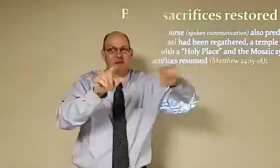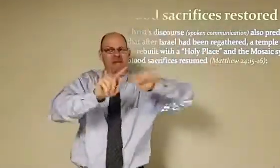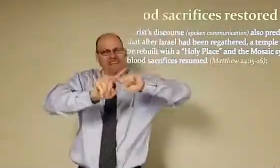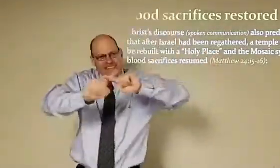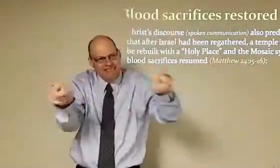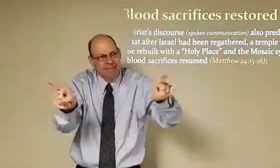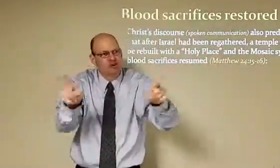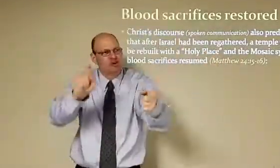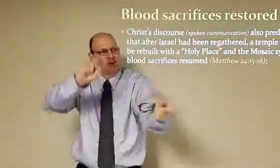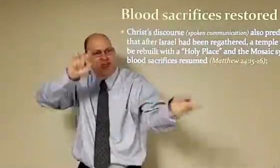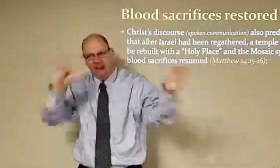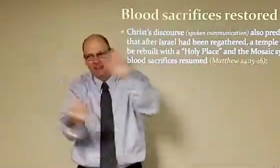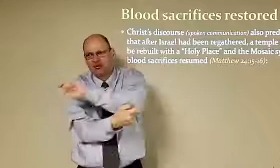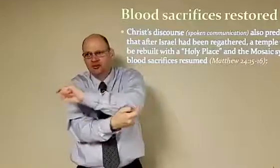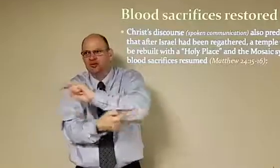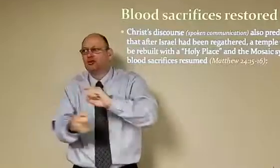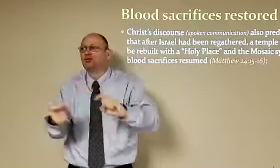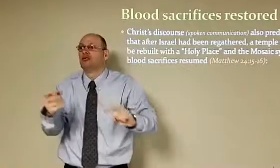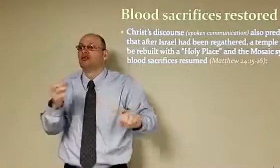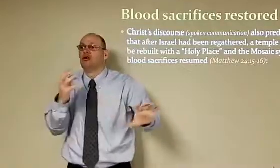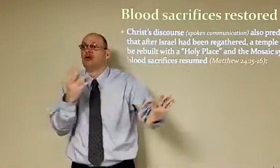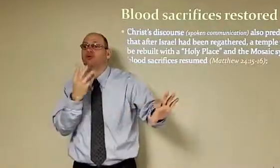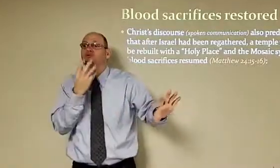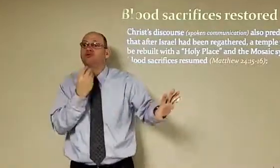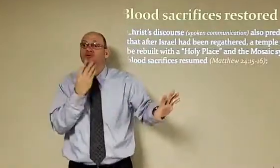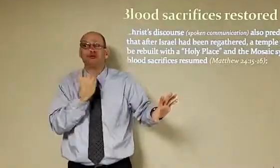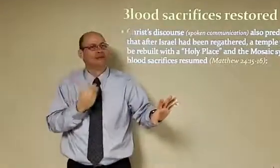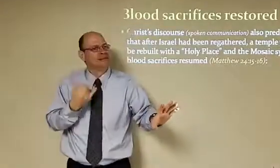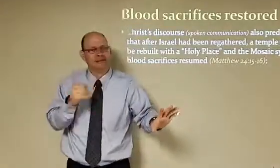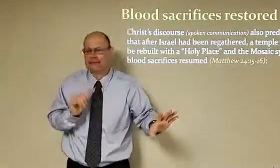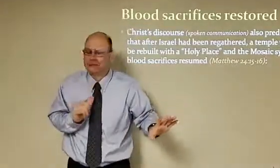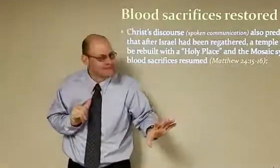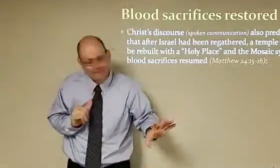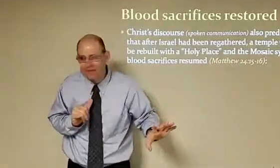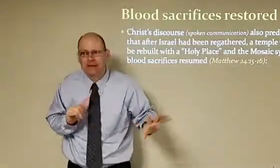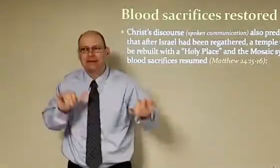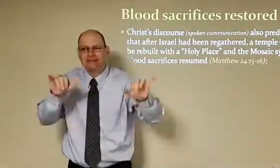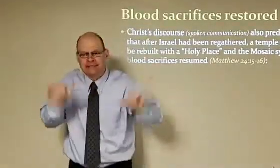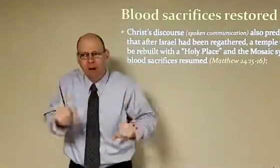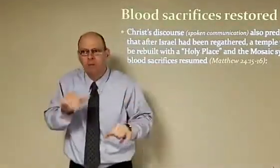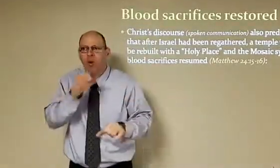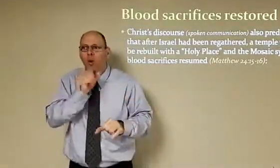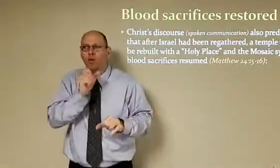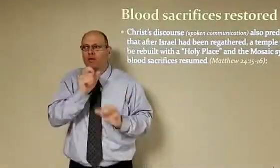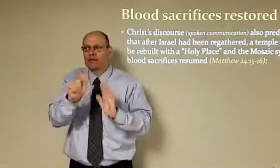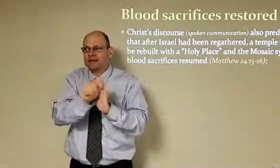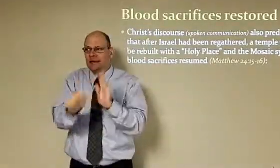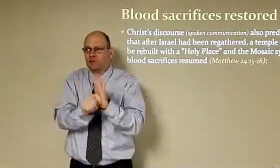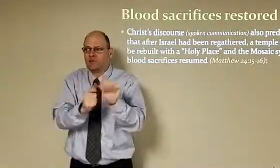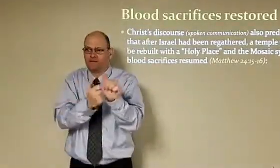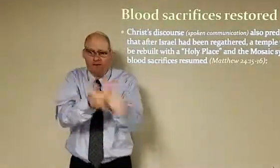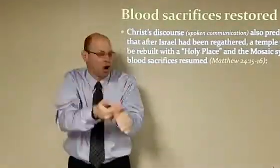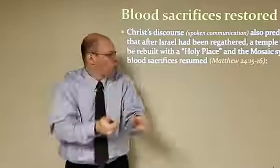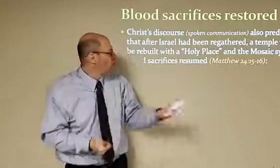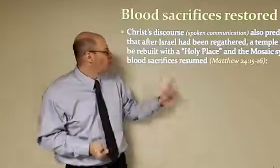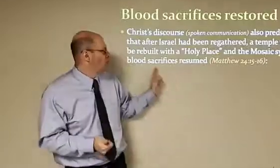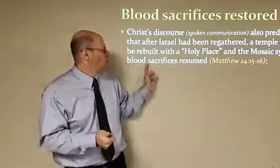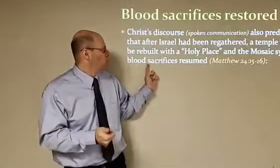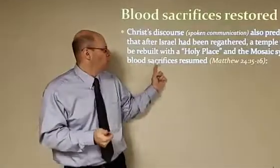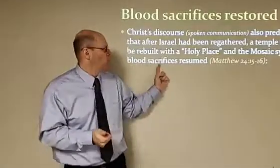And it's the same principles from the Old Testament and the New Testament for salvation. Now,